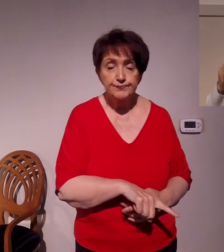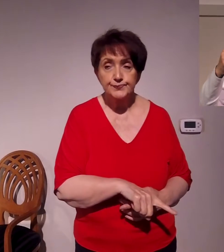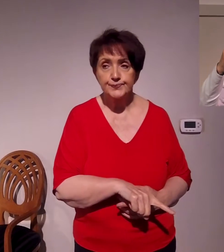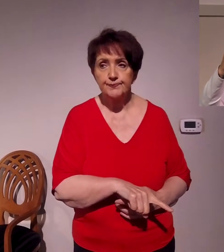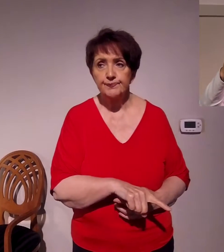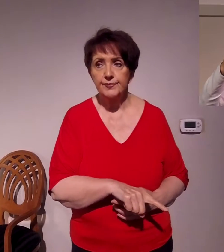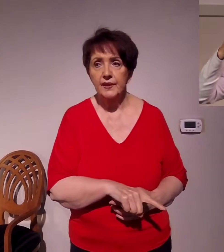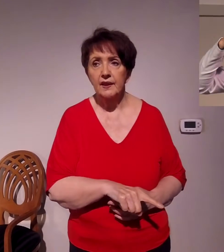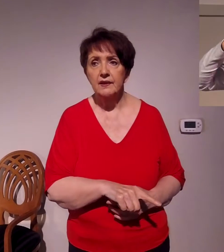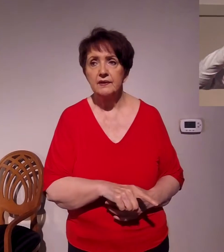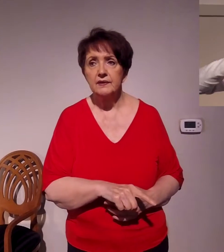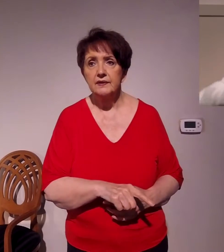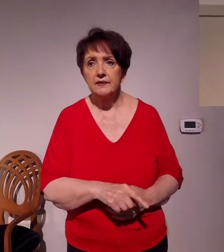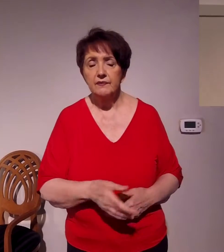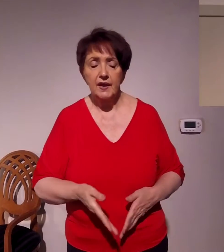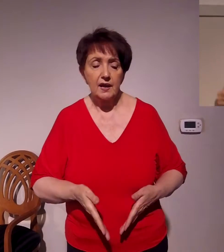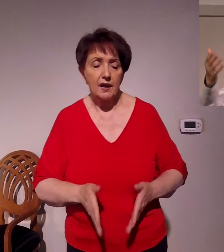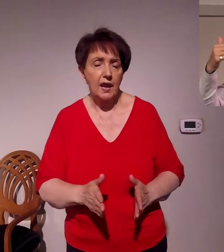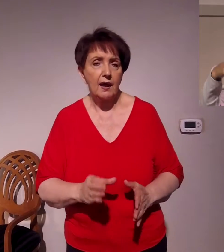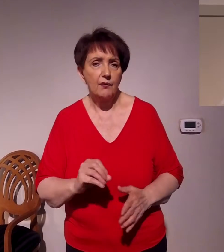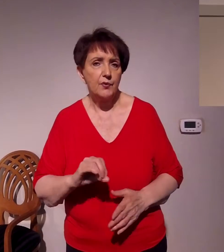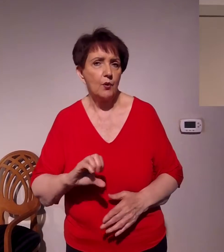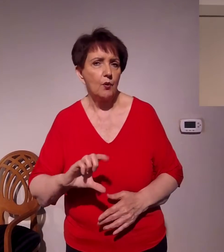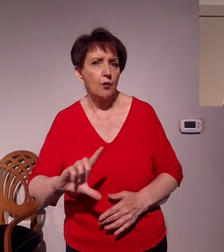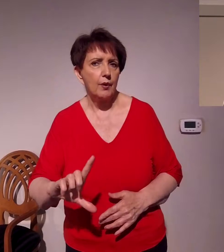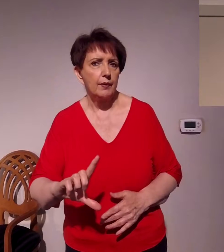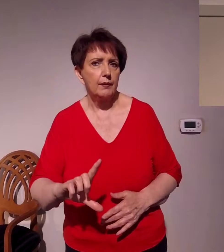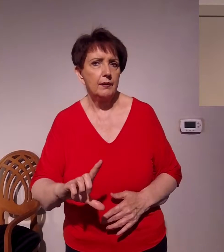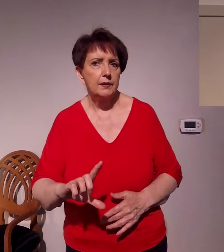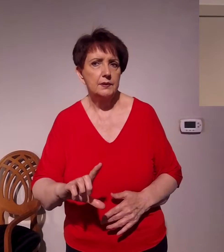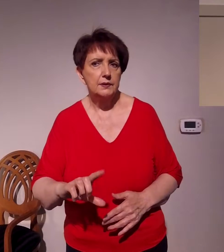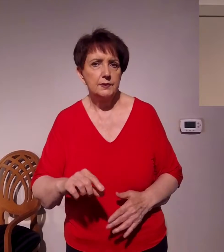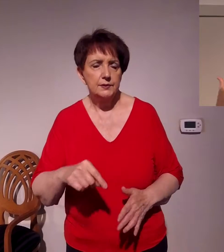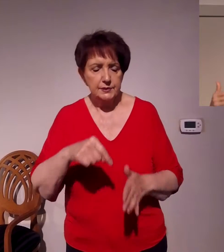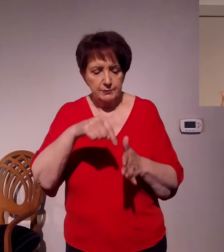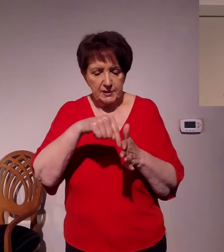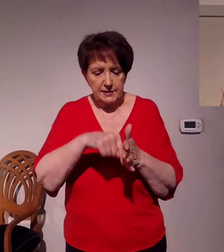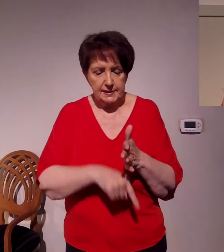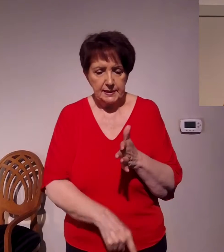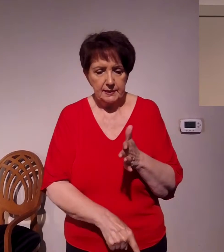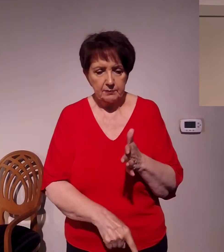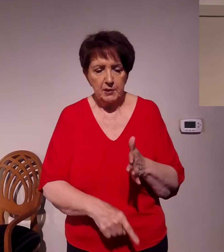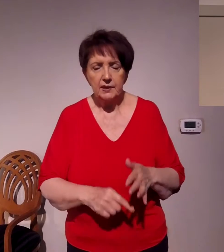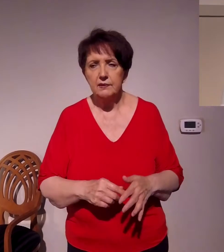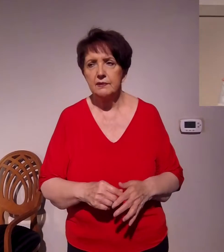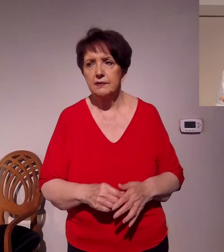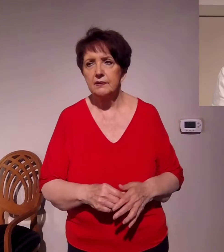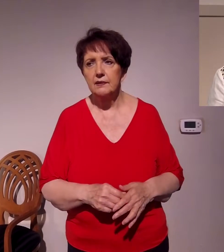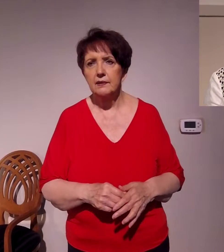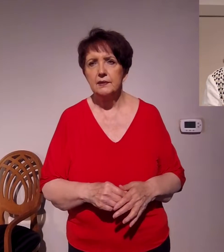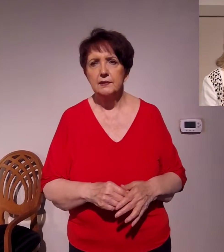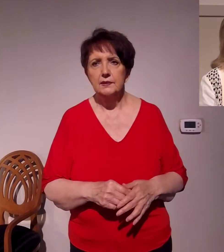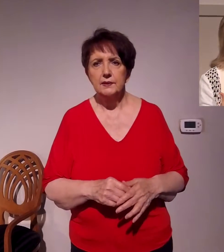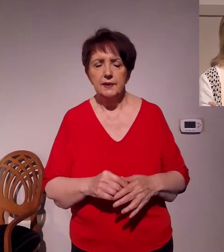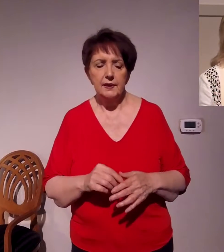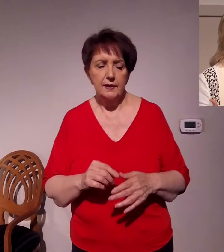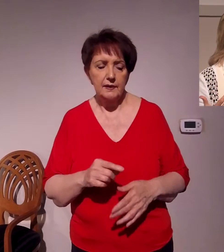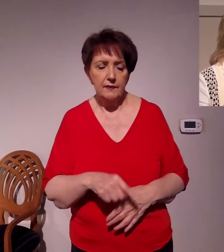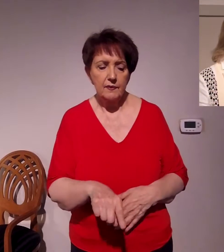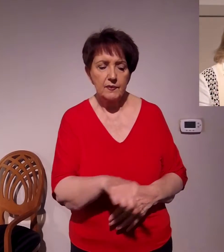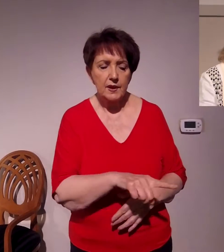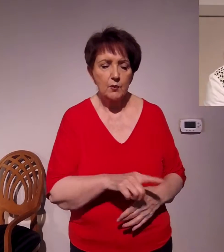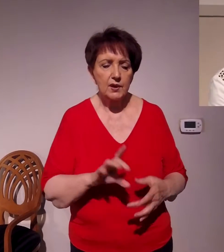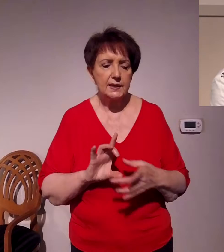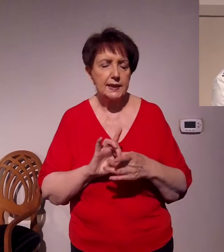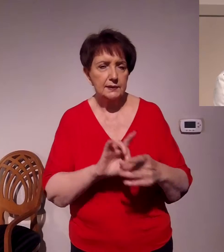were the ones who allowed their oil and their wicks to run deep, Jesus says, and they were connected to the oil